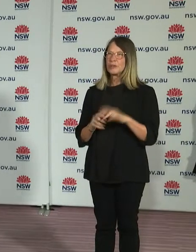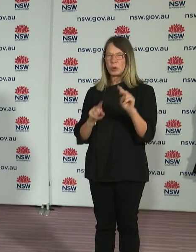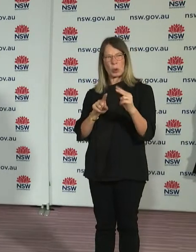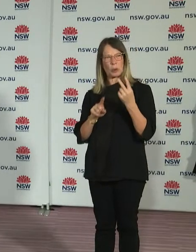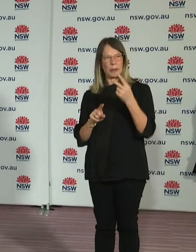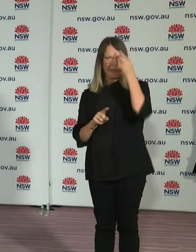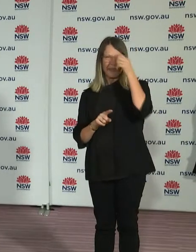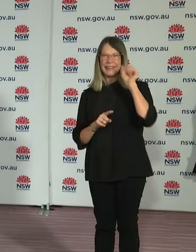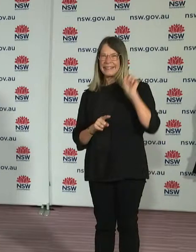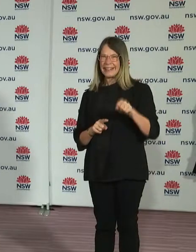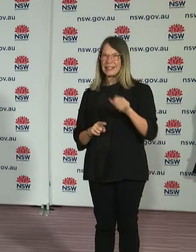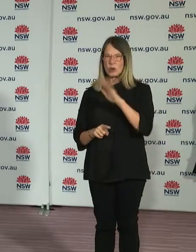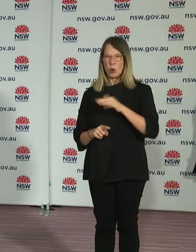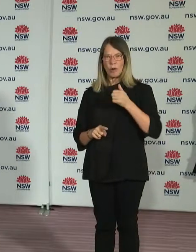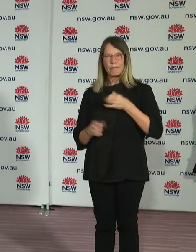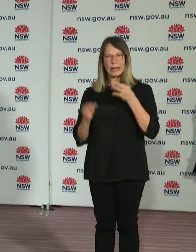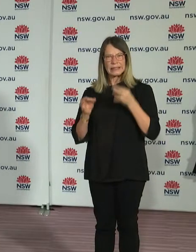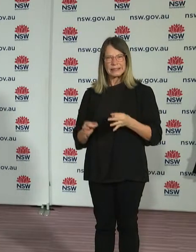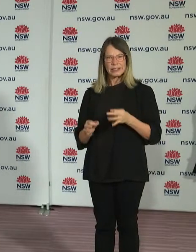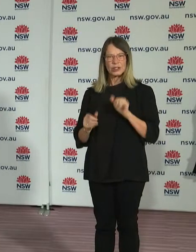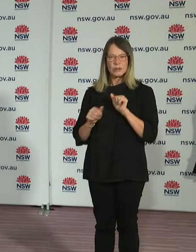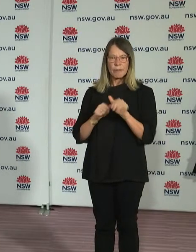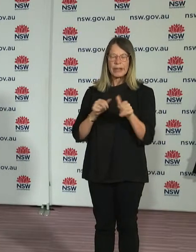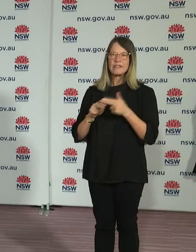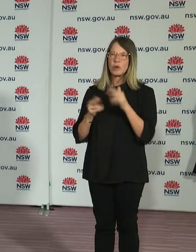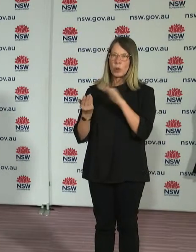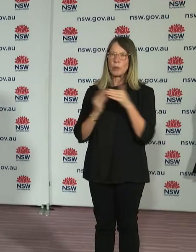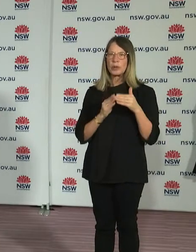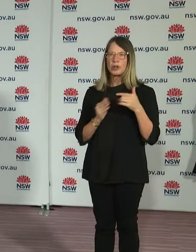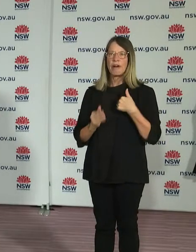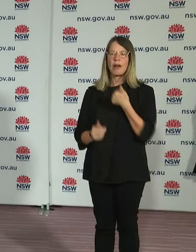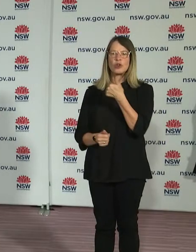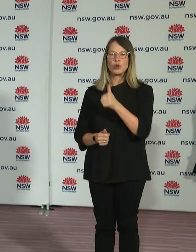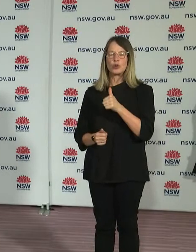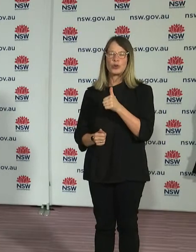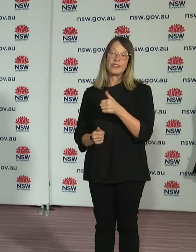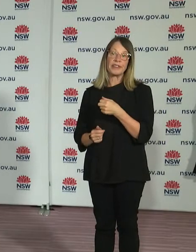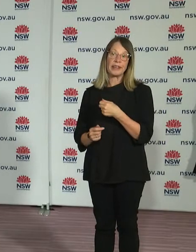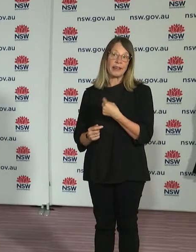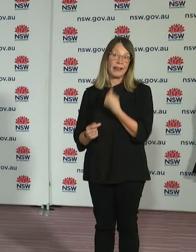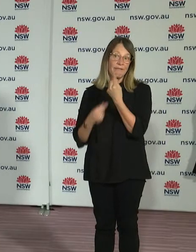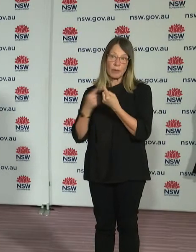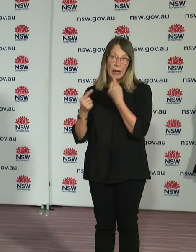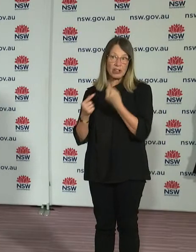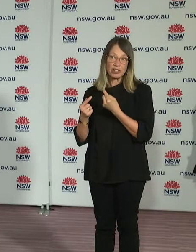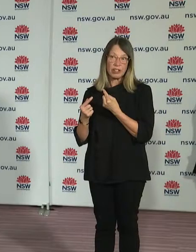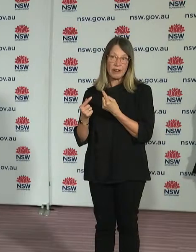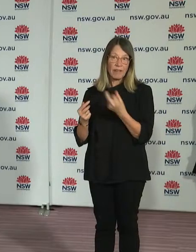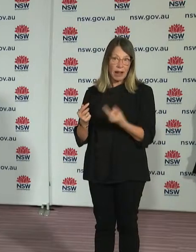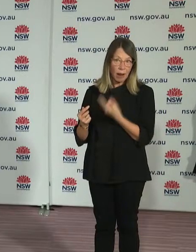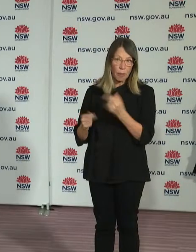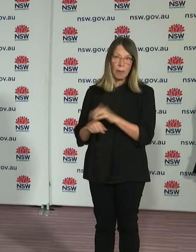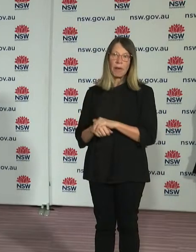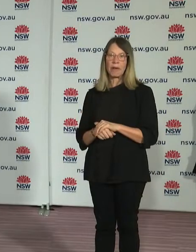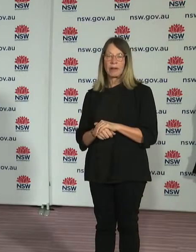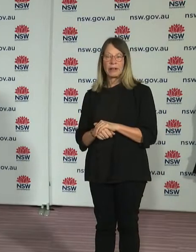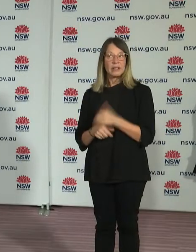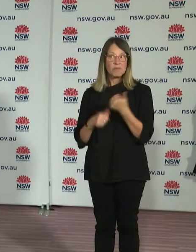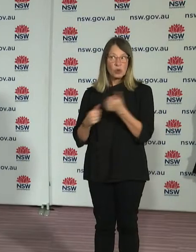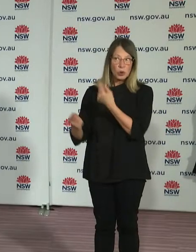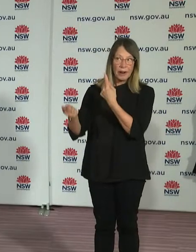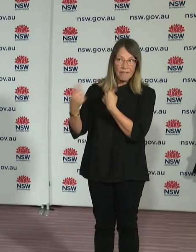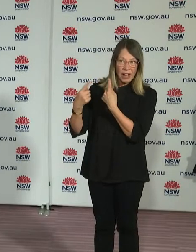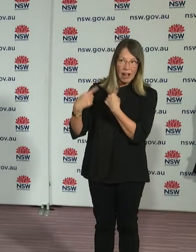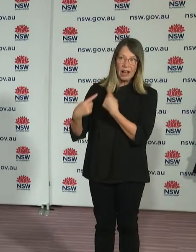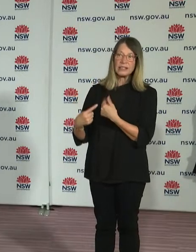best interest of our community with the best information we had. And looking back, I'm grateful for the great expert advice we had, because, again, it's